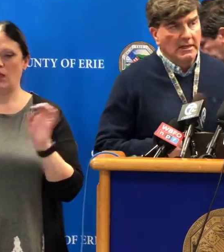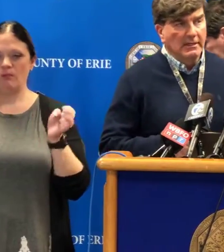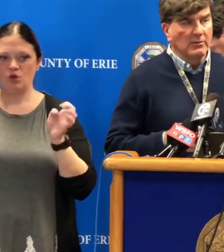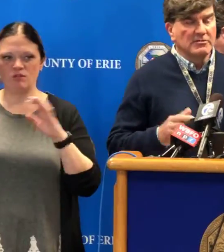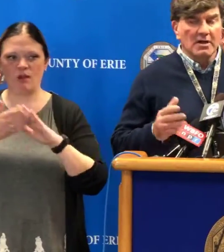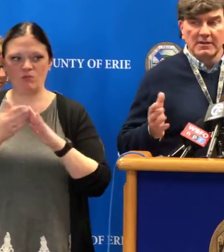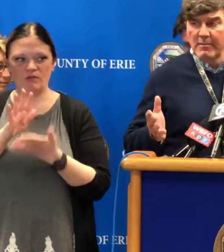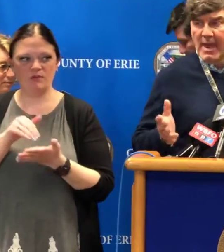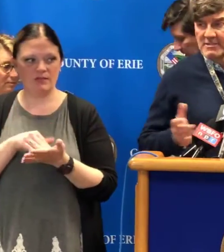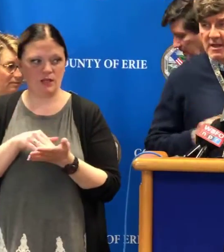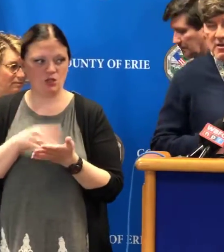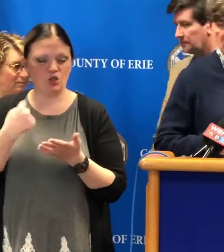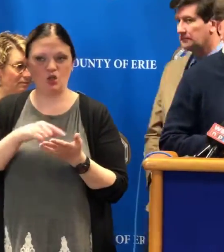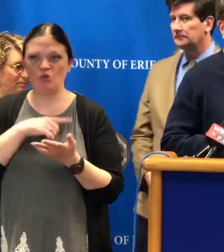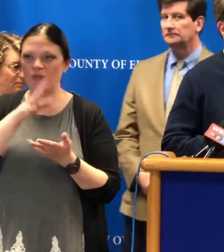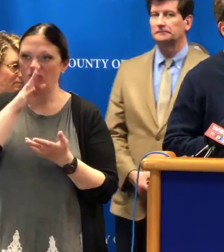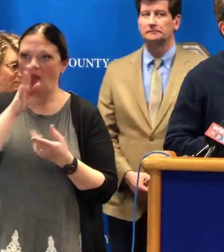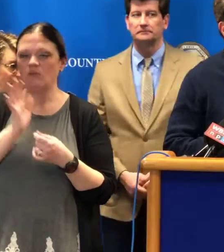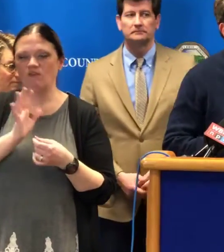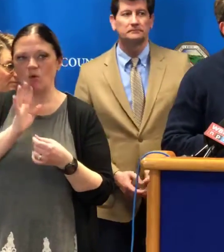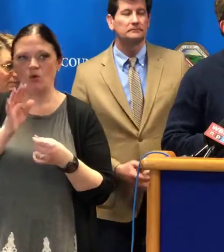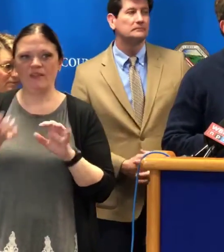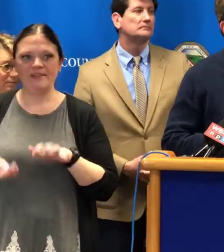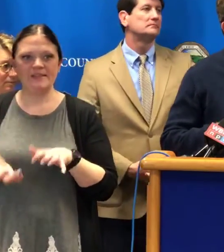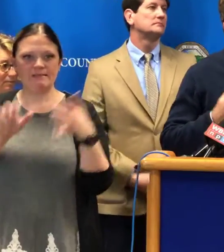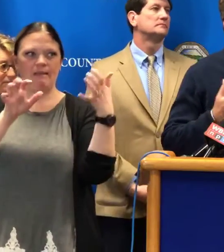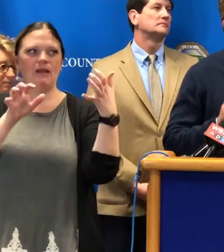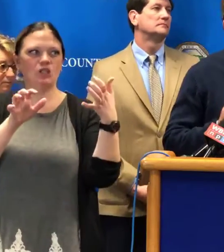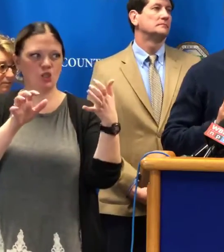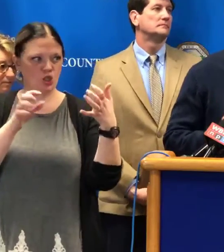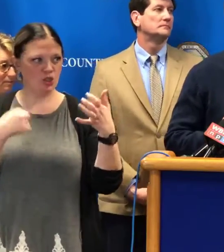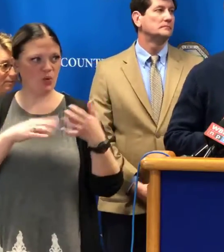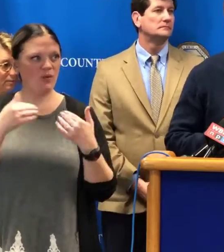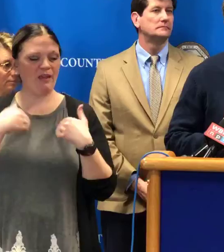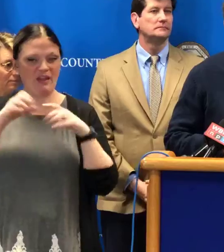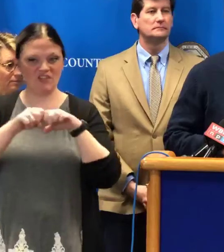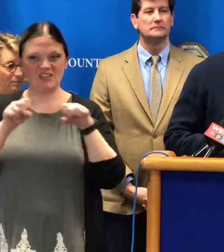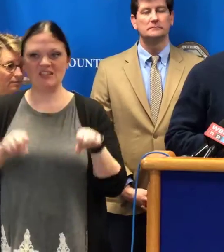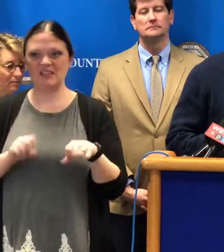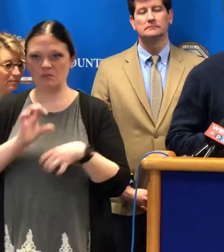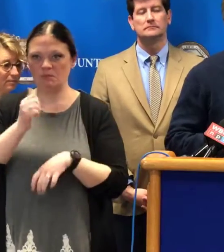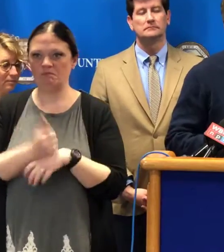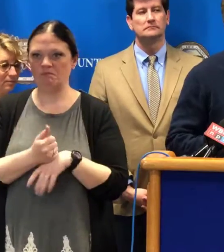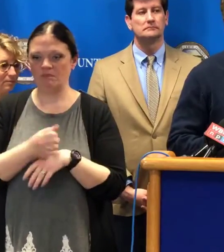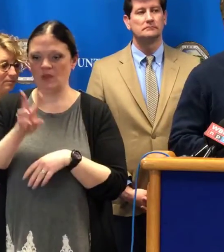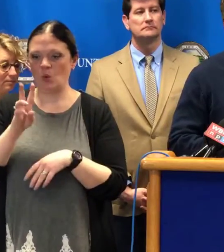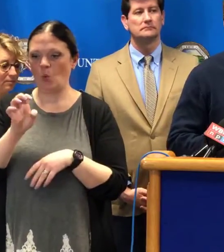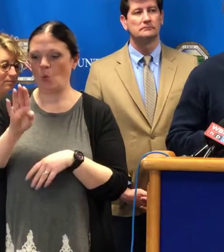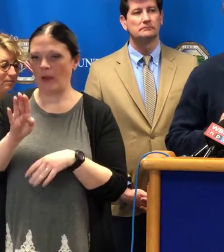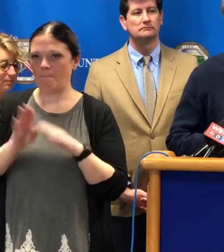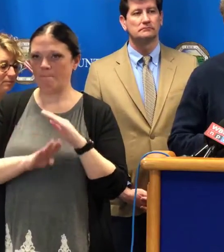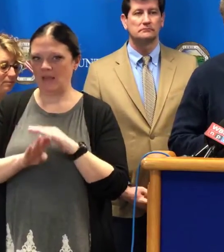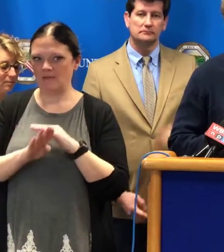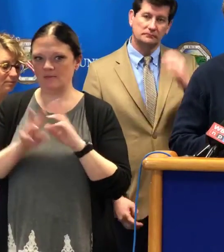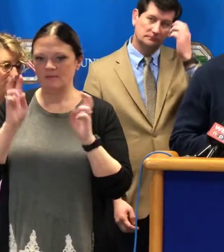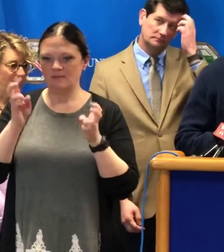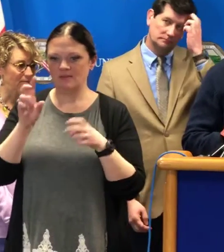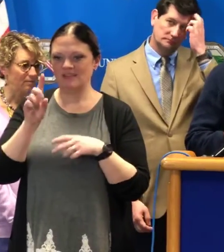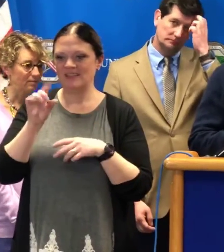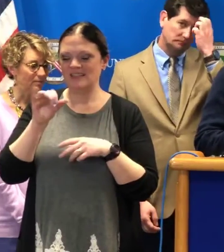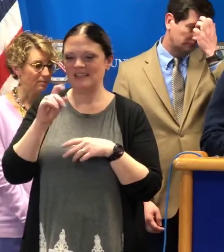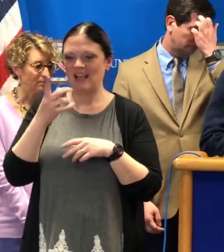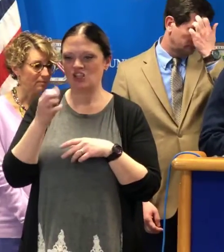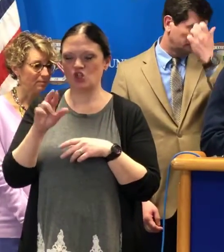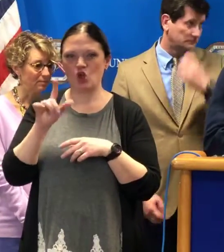center. And we've talked in the past that our disasters that we have a system in place. It's a web-based system. It's called Disaster Land. The New